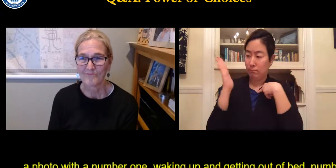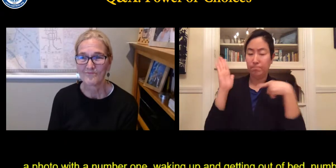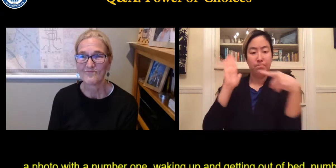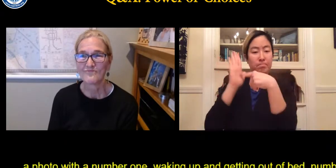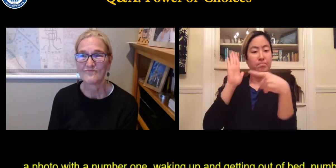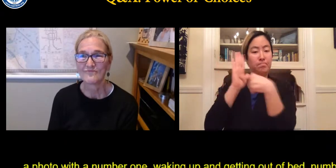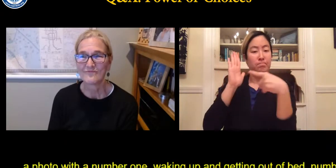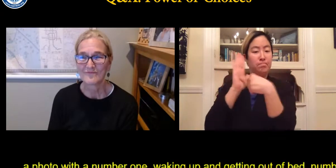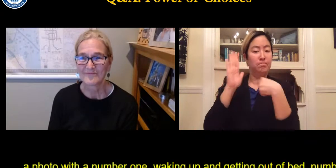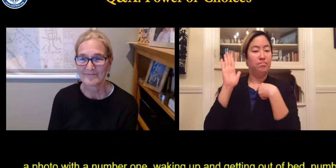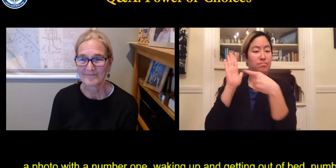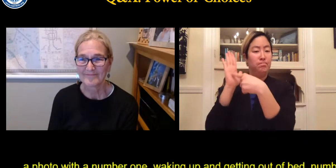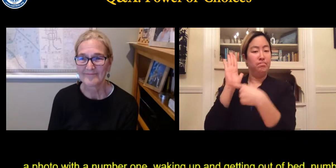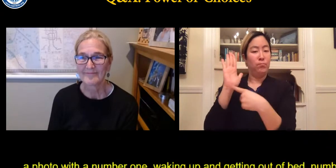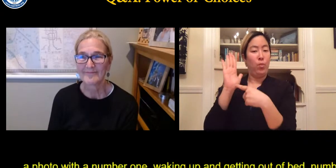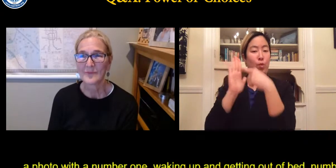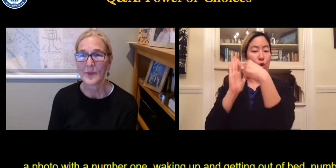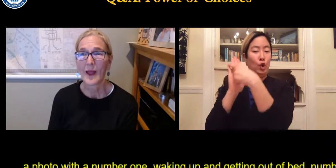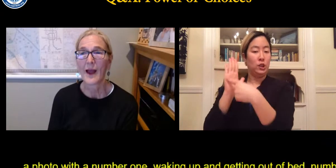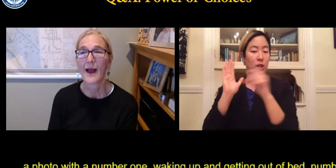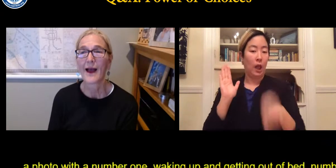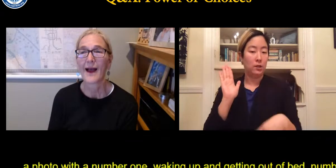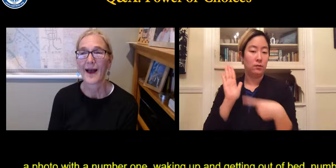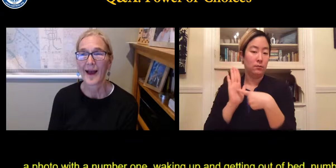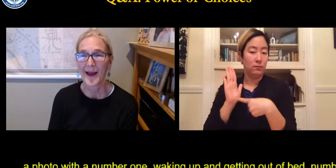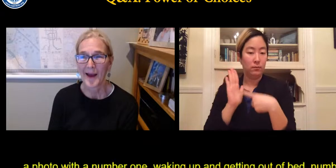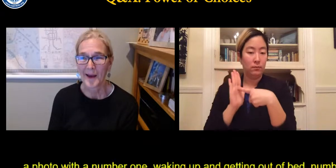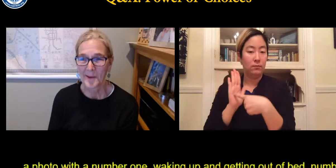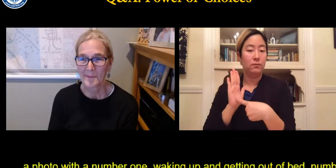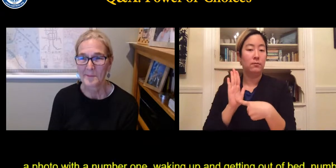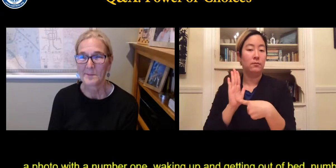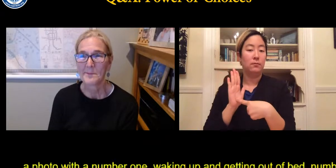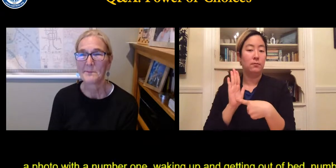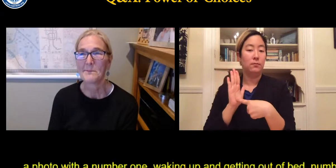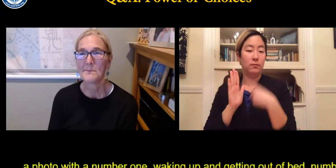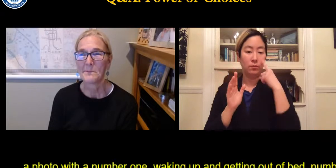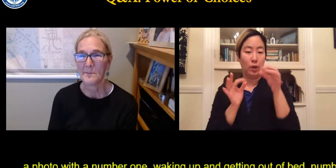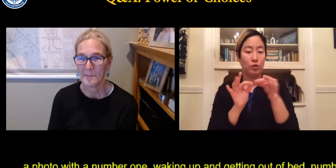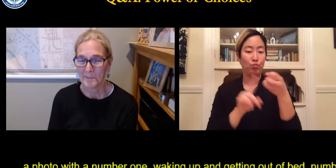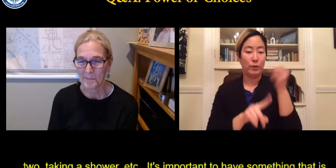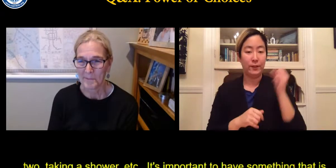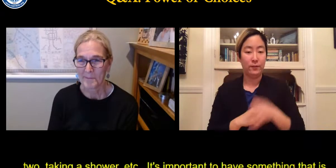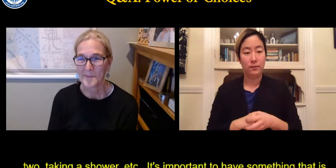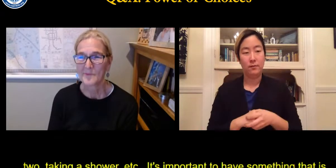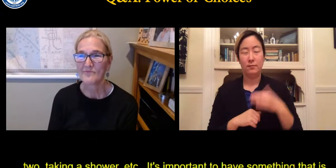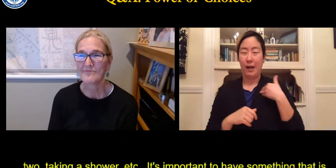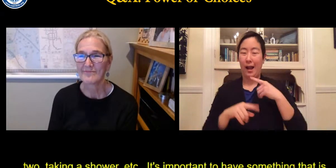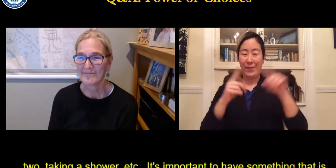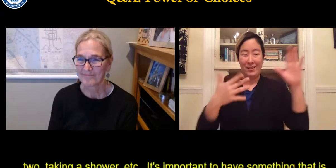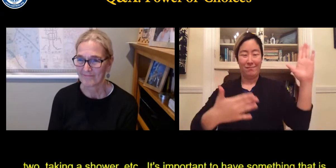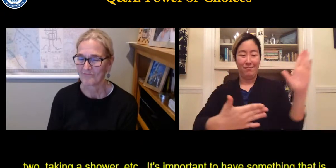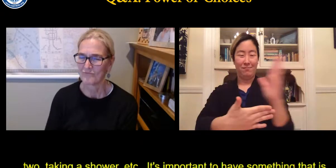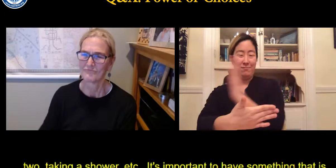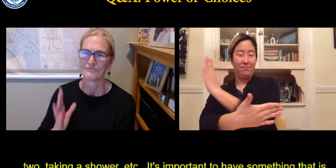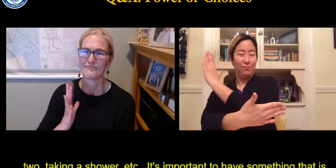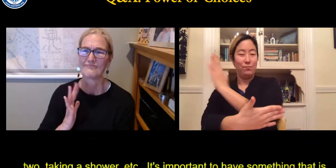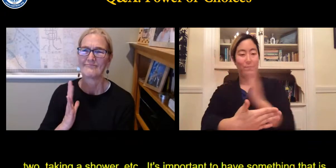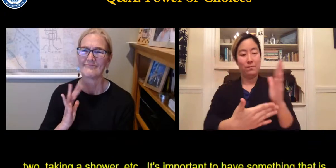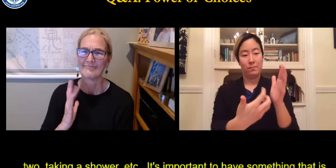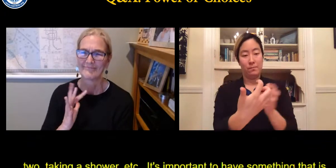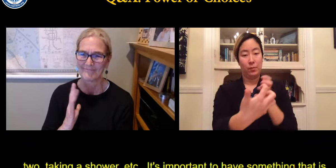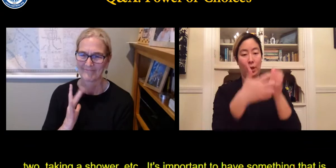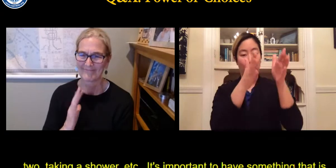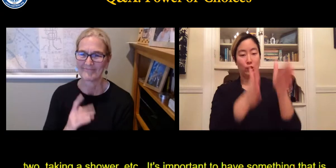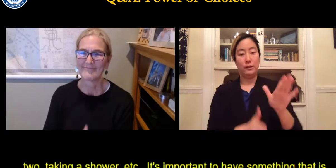boards that are used for choice, to offer individuals choices where all they have to do is point at the words on that board for them to make their